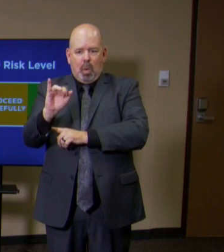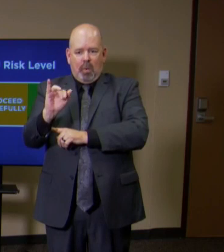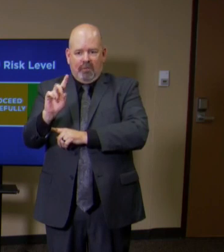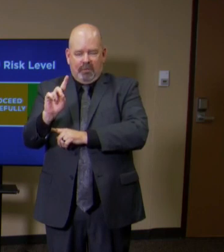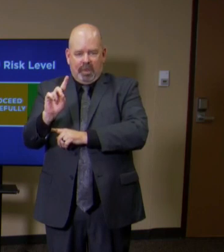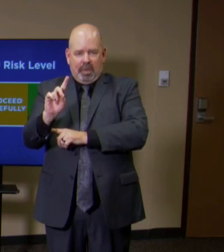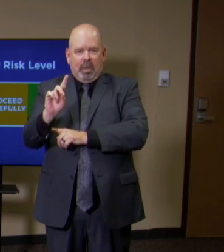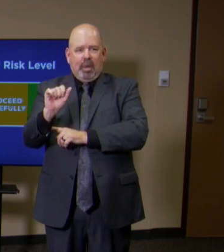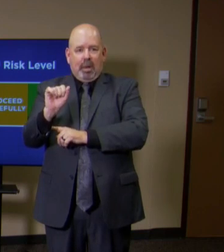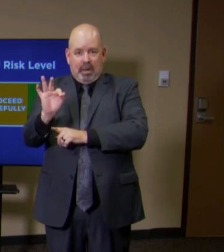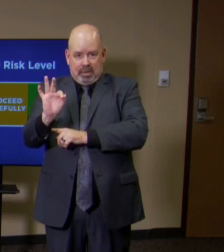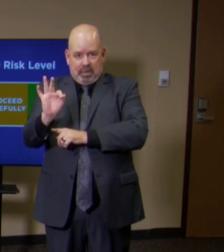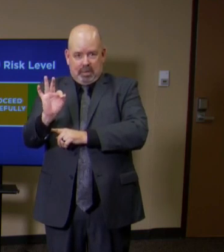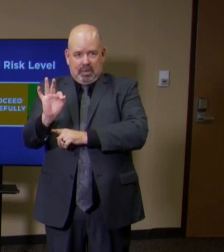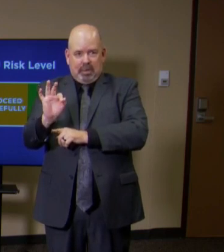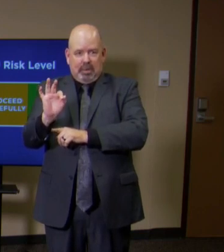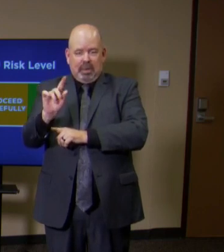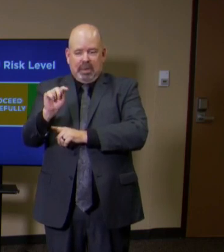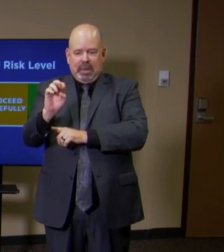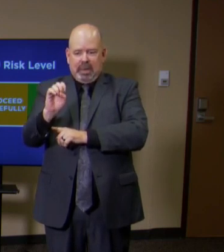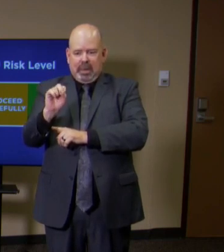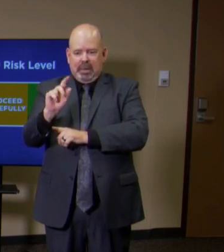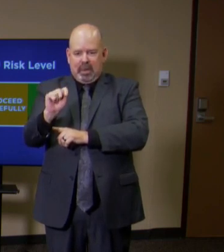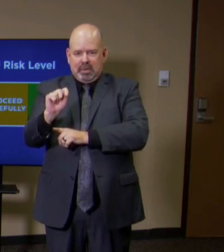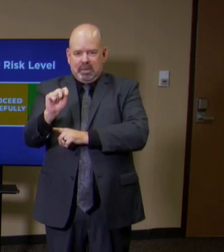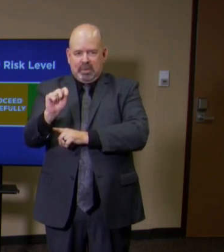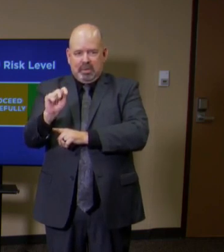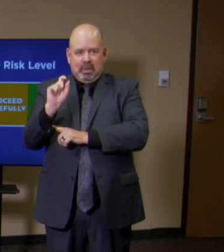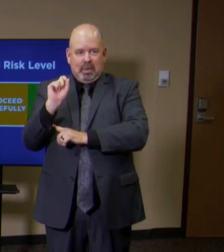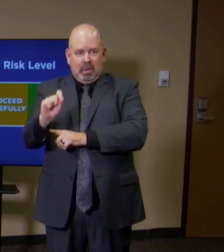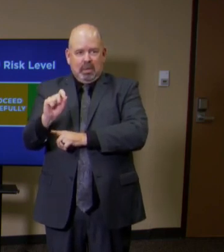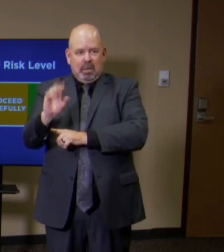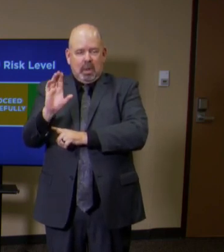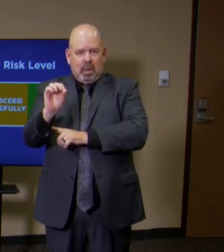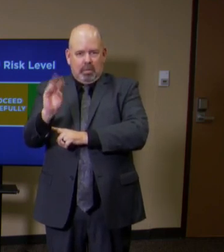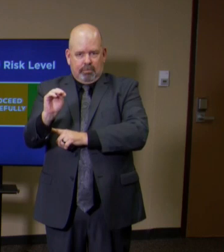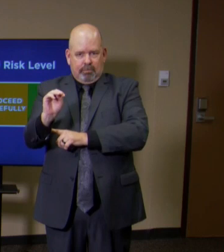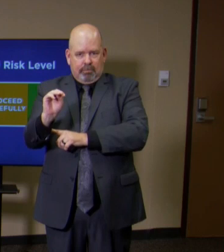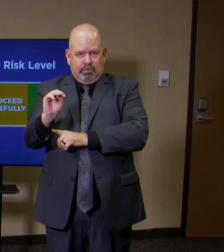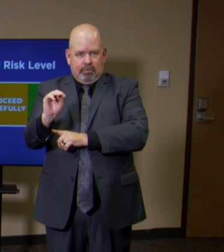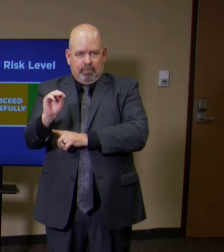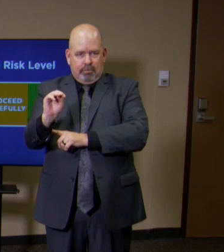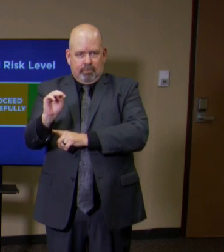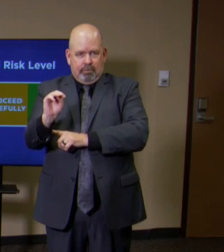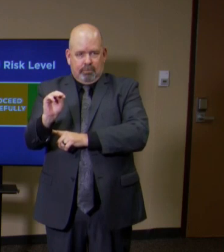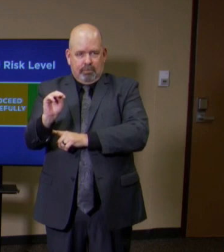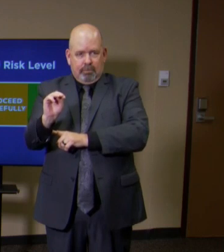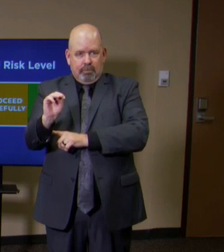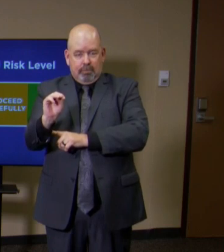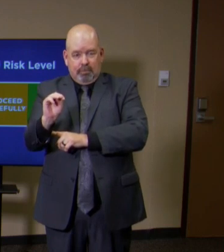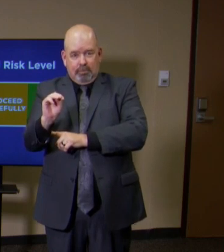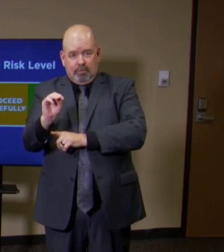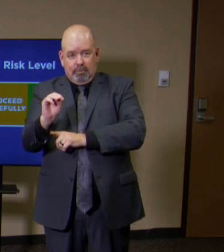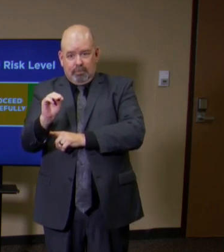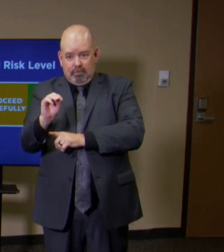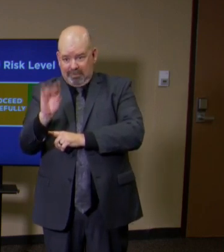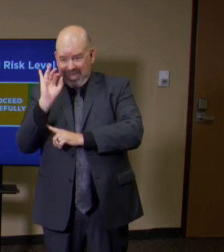a COVID-19 Test.com to see if they are eligible for testing or to make an